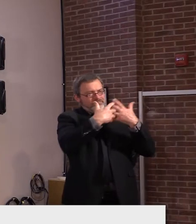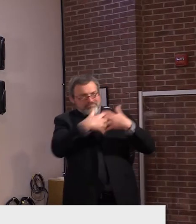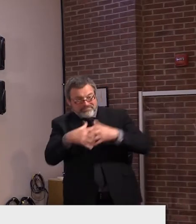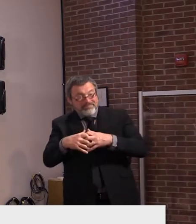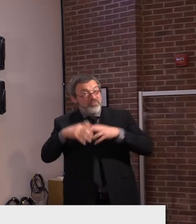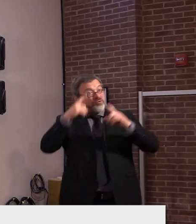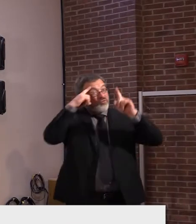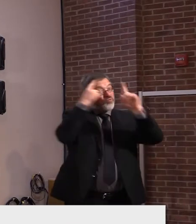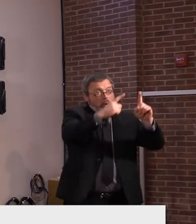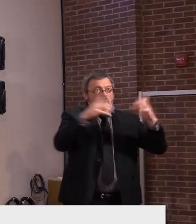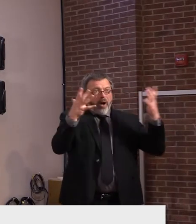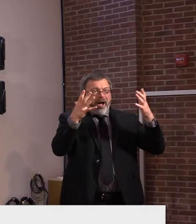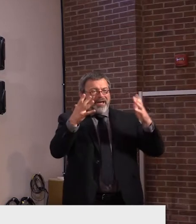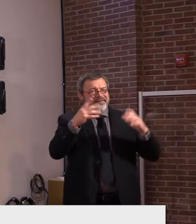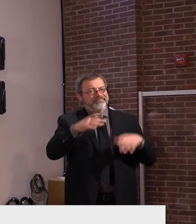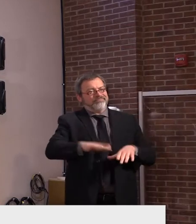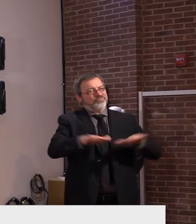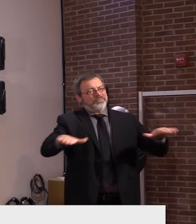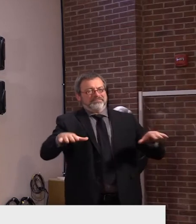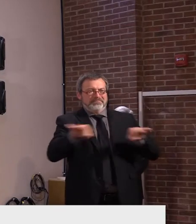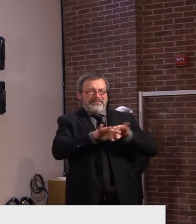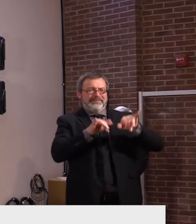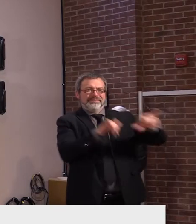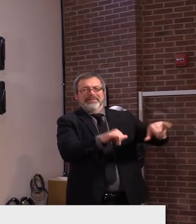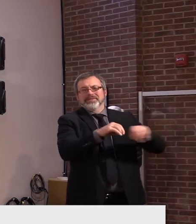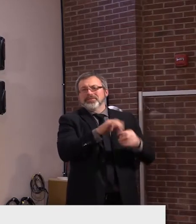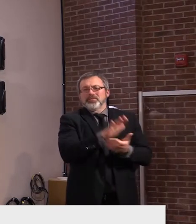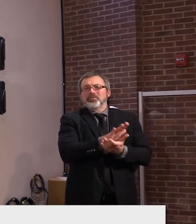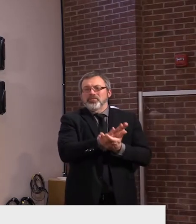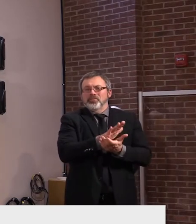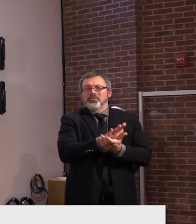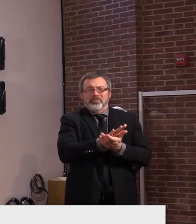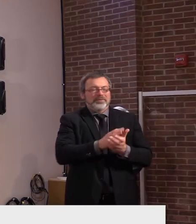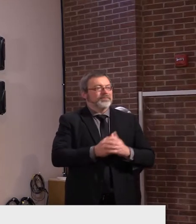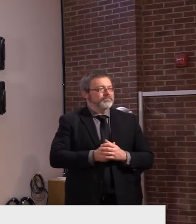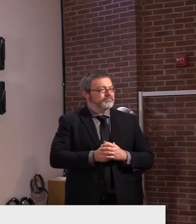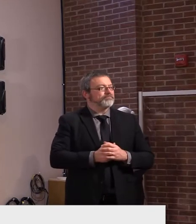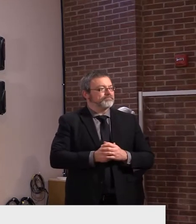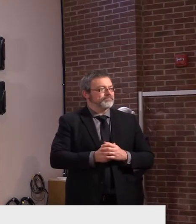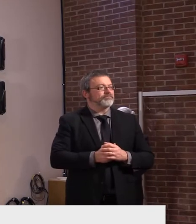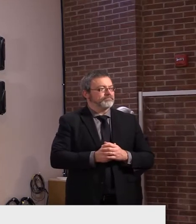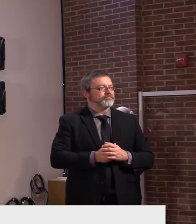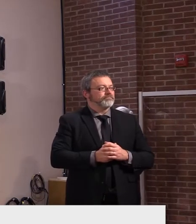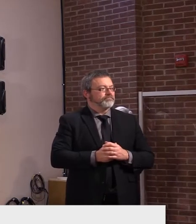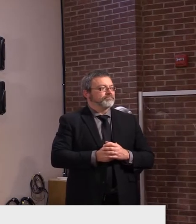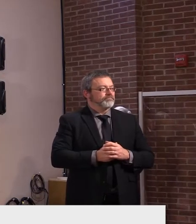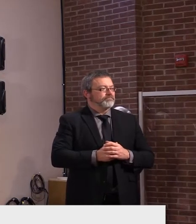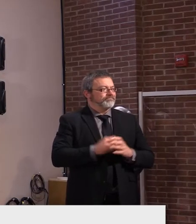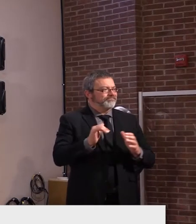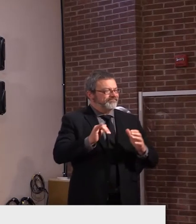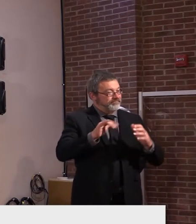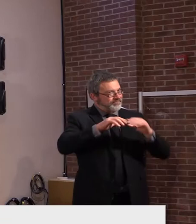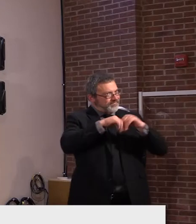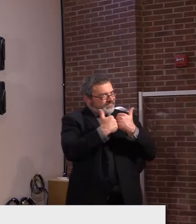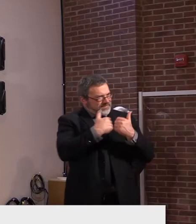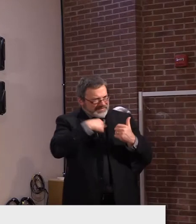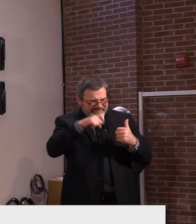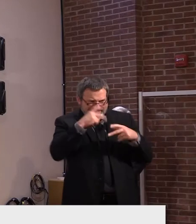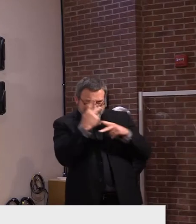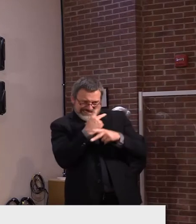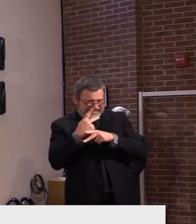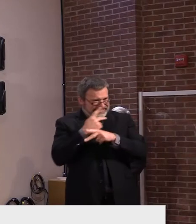establish a test-to-stay program and to help districts operationalize the program in a way that works best for them. Things will